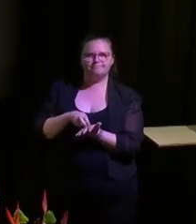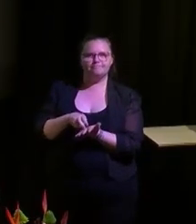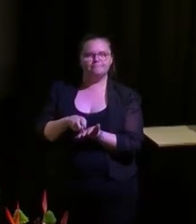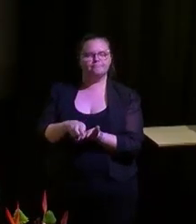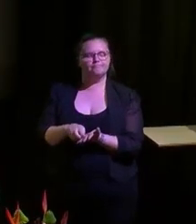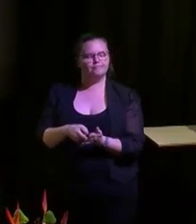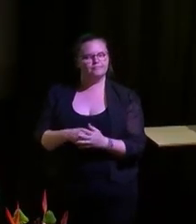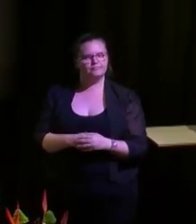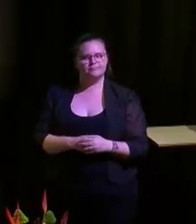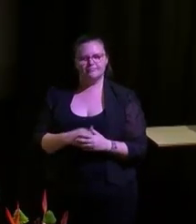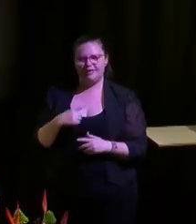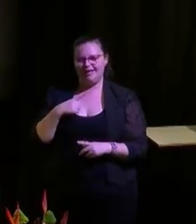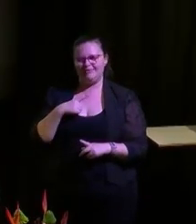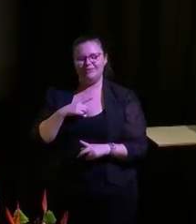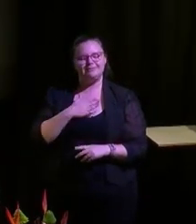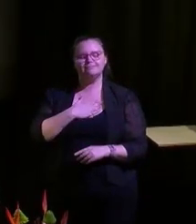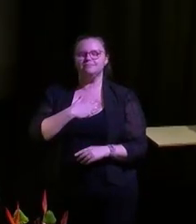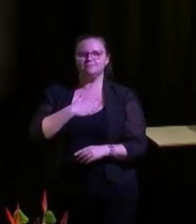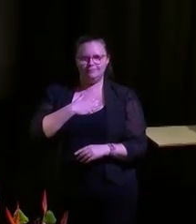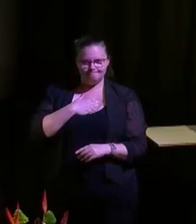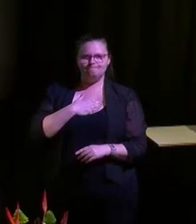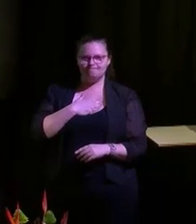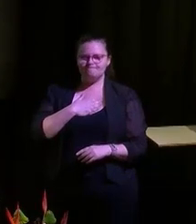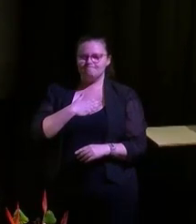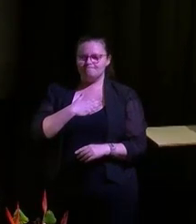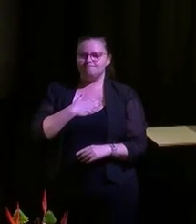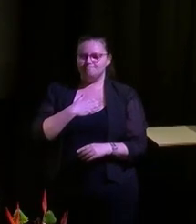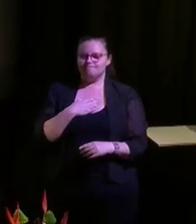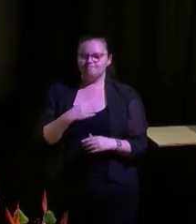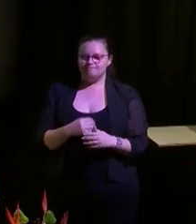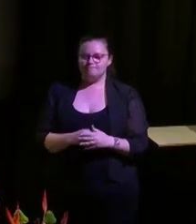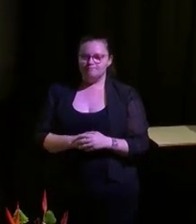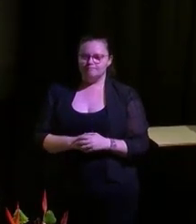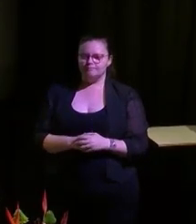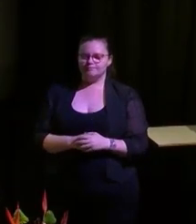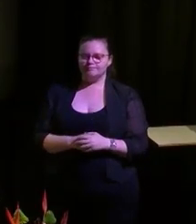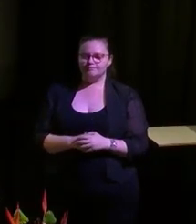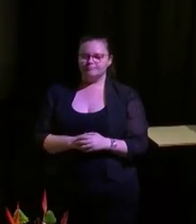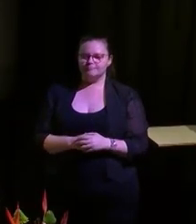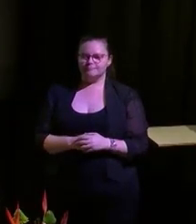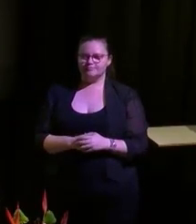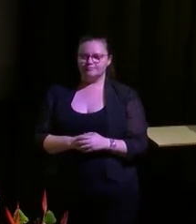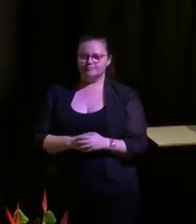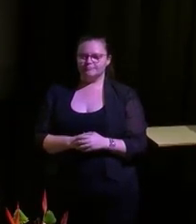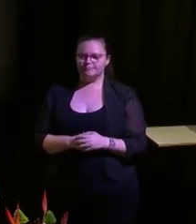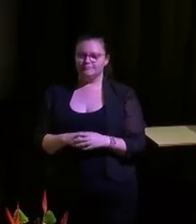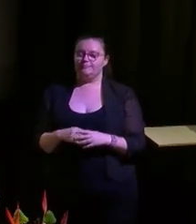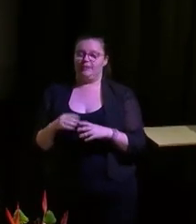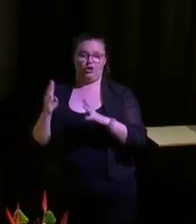because it was still a little bit too hard. And then when we did get to where he was